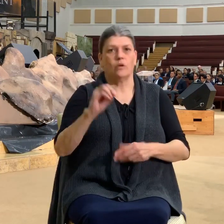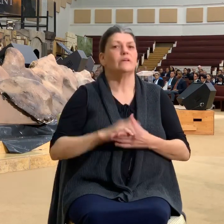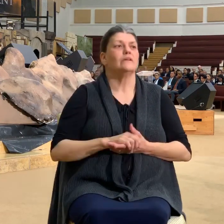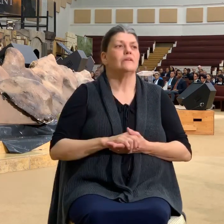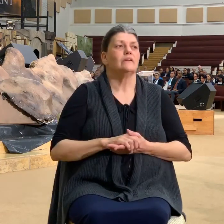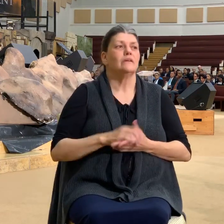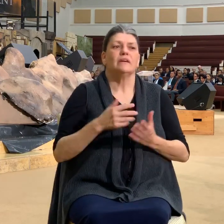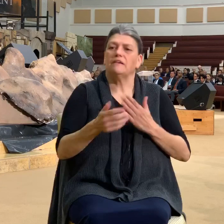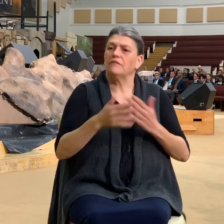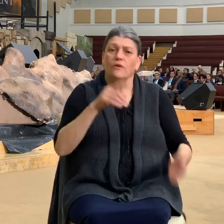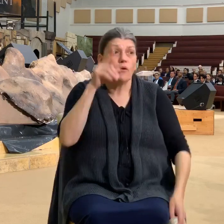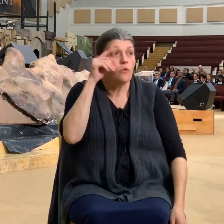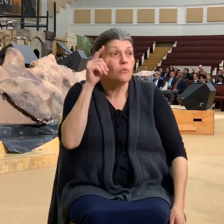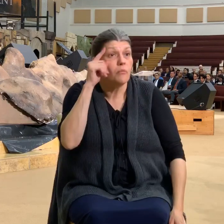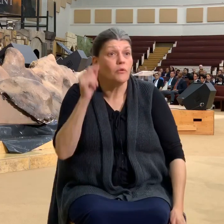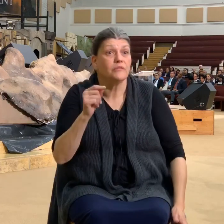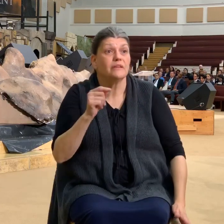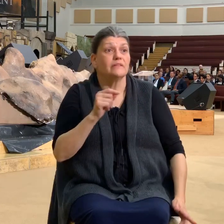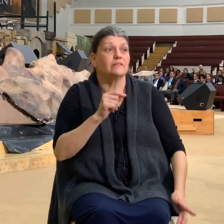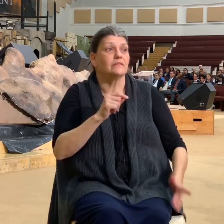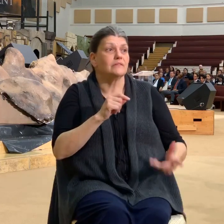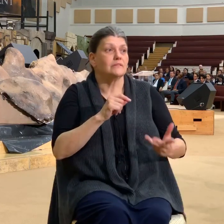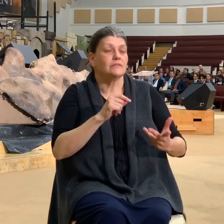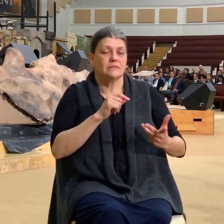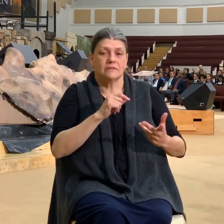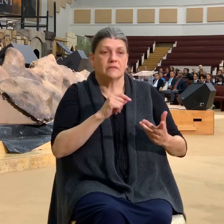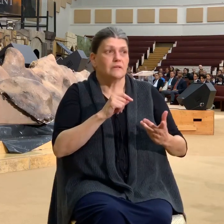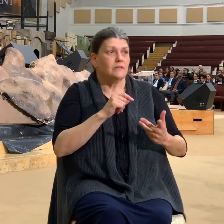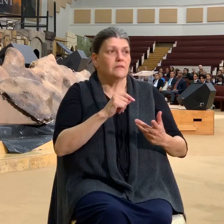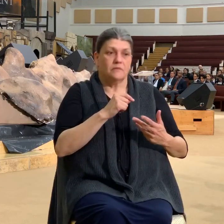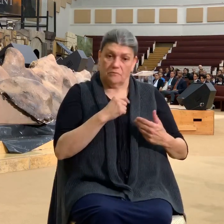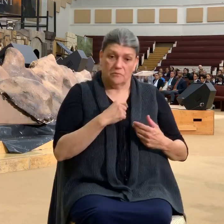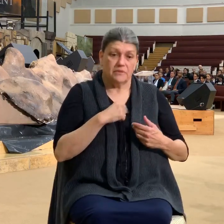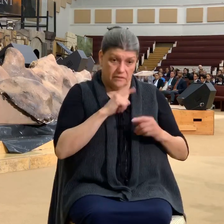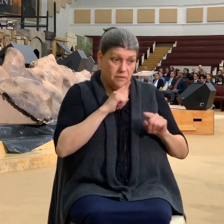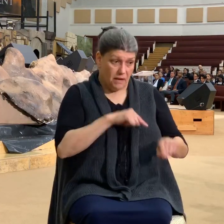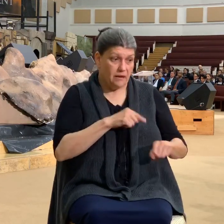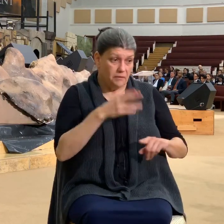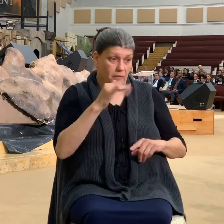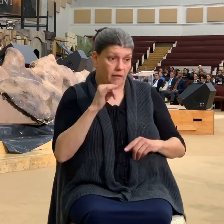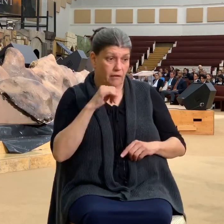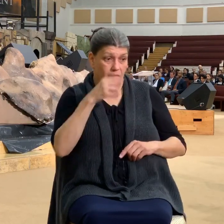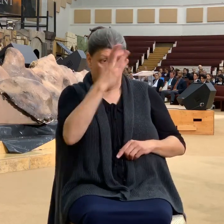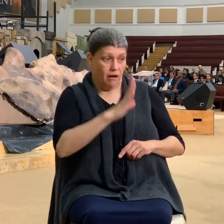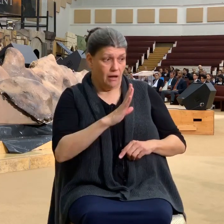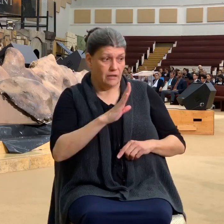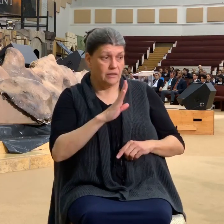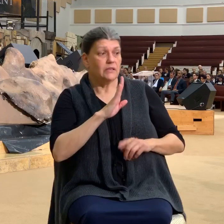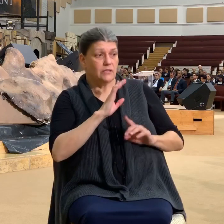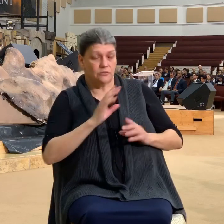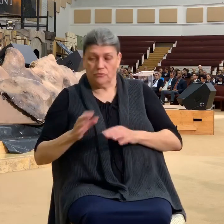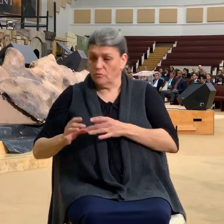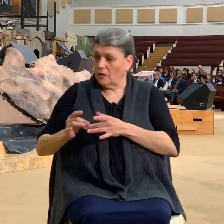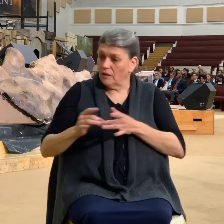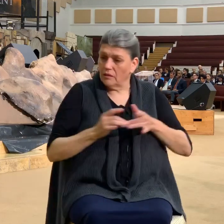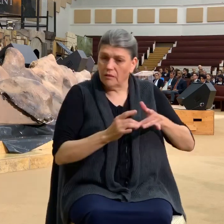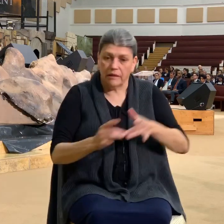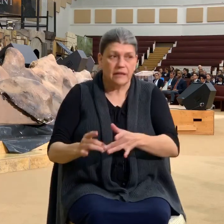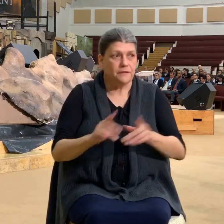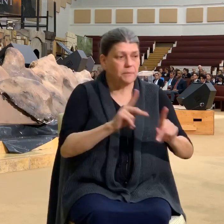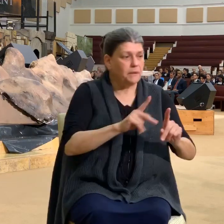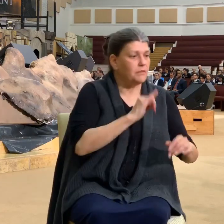Moses was the man that God challenged to lead Israel out of Egypt's land, the Bible records that